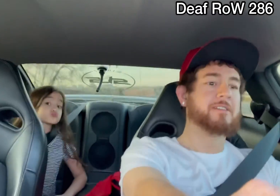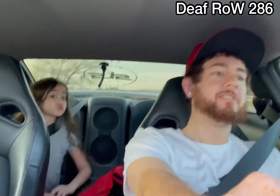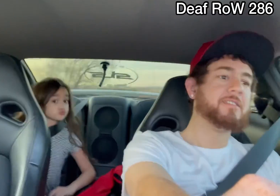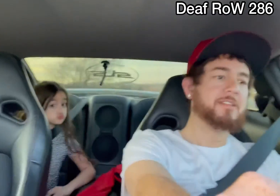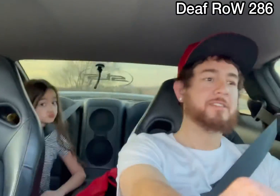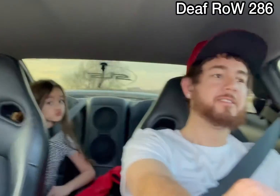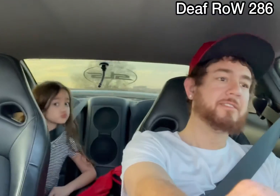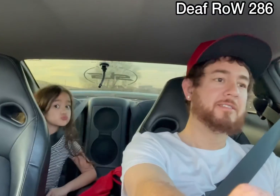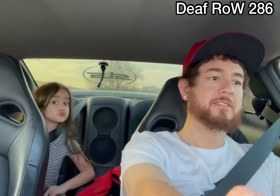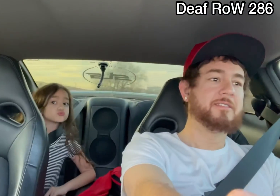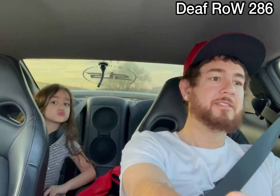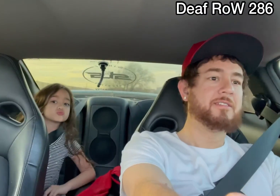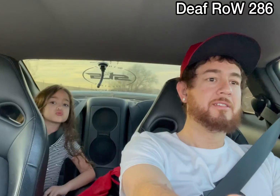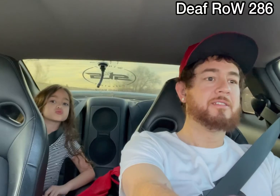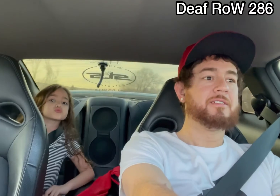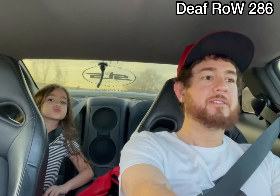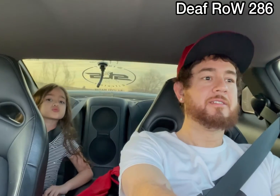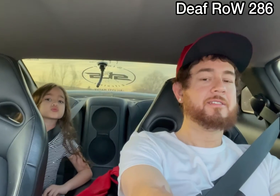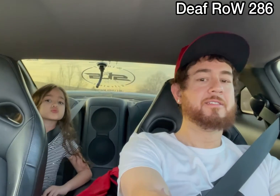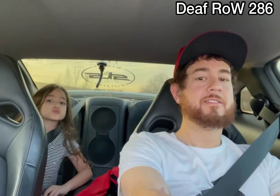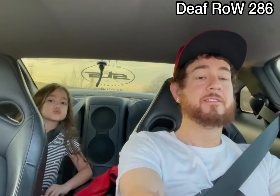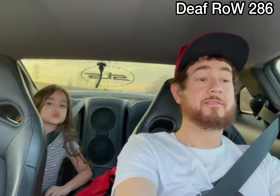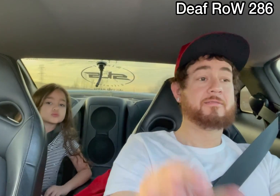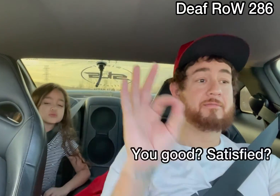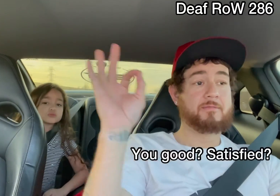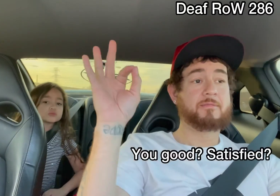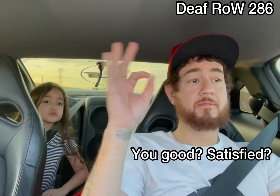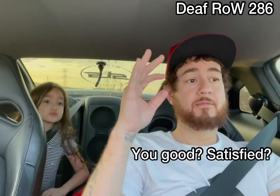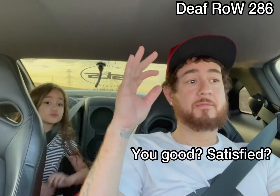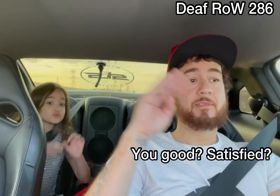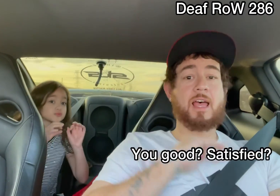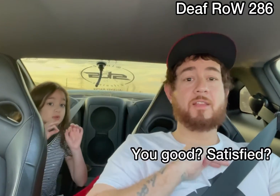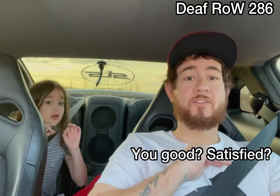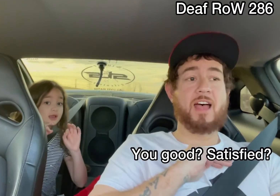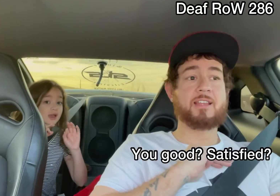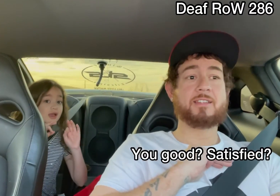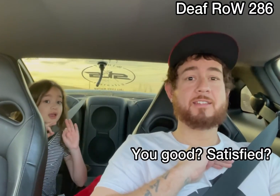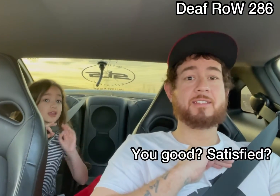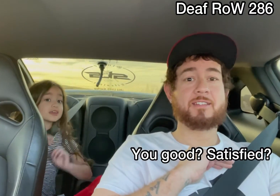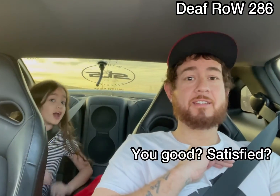I'm getting out of Is that fine? Yeah.